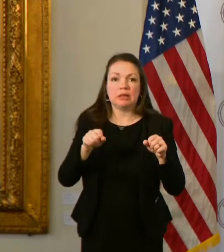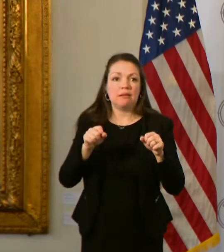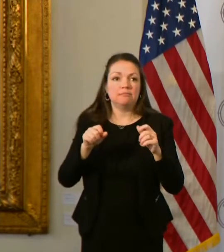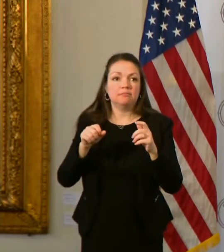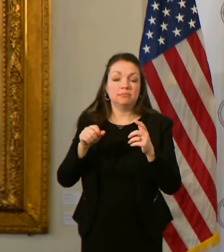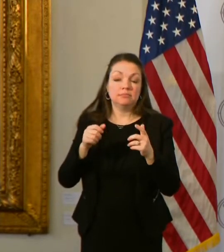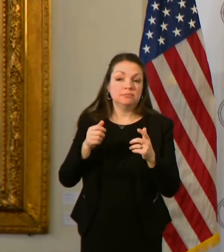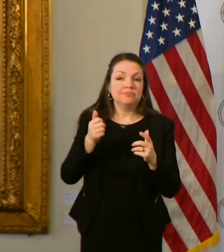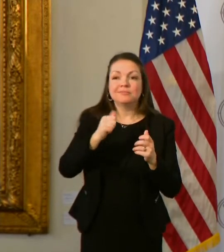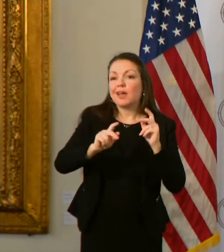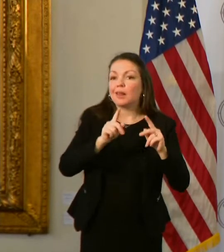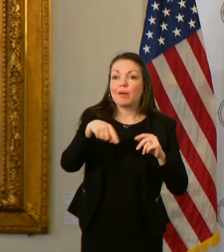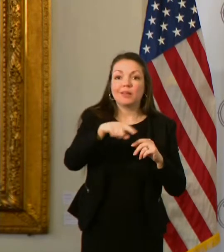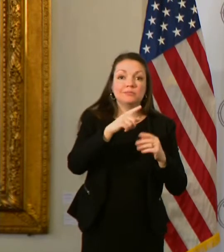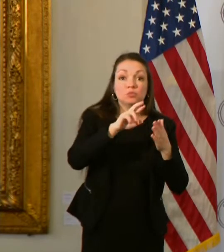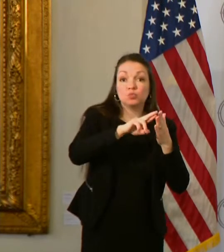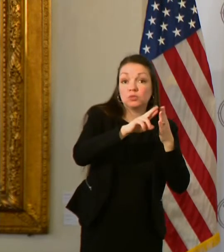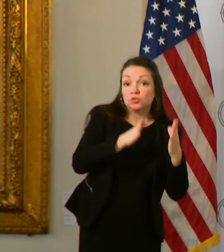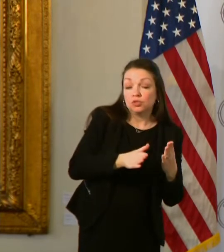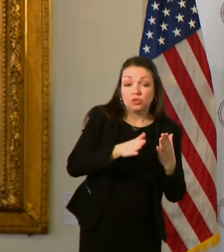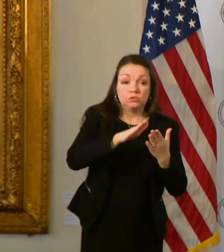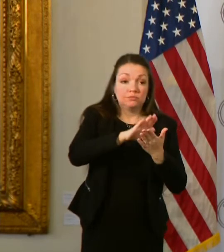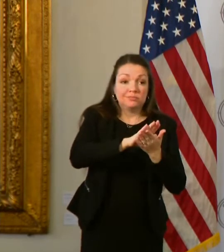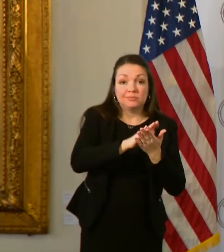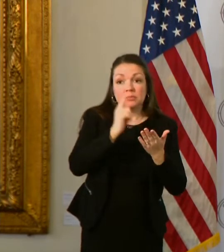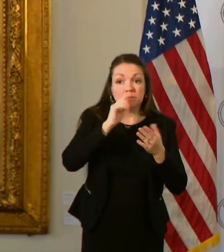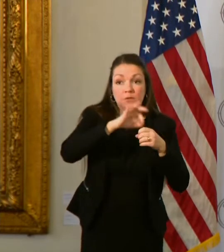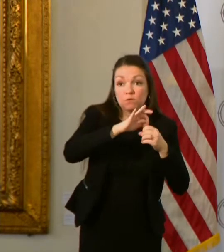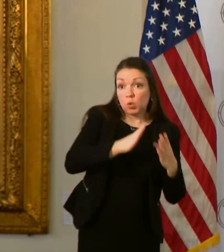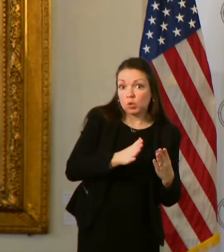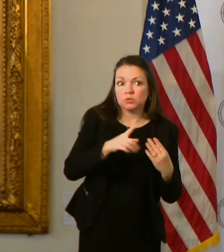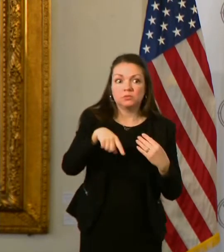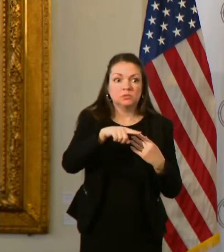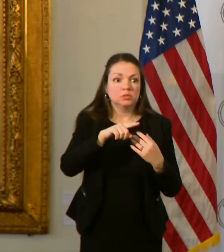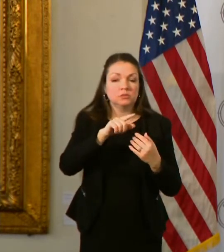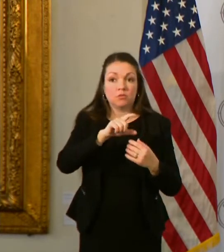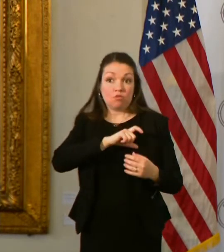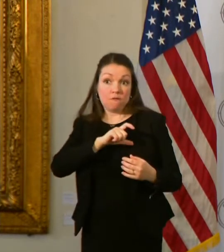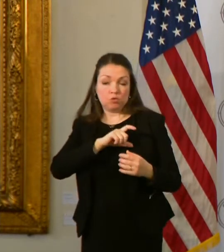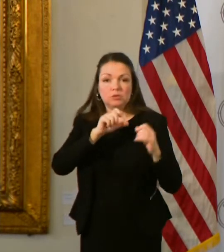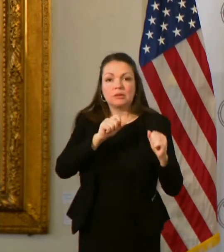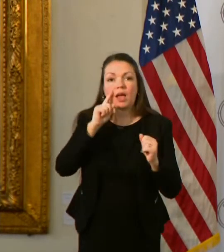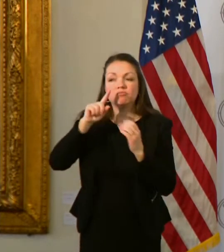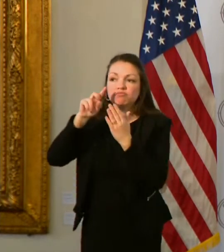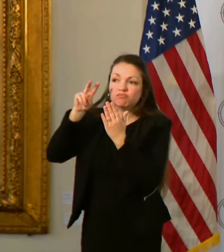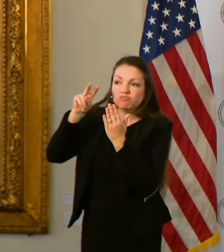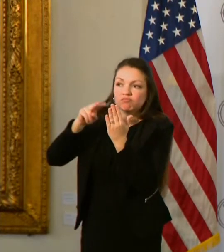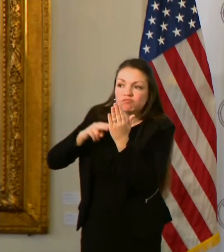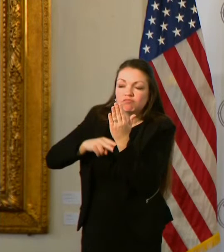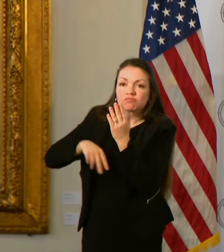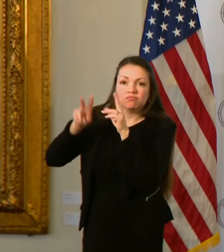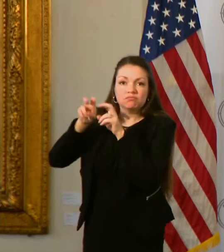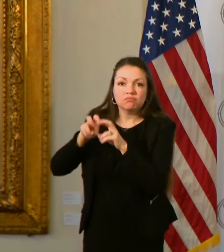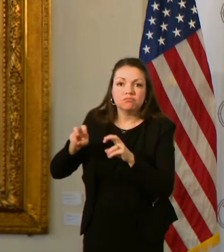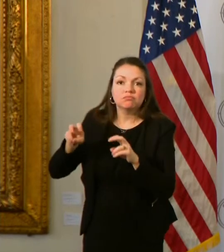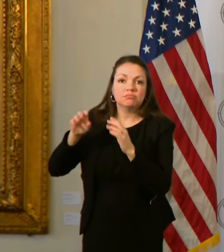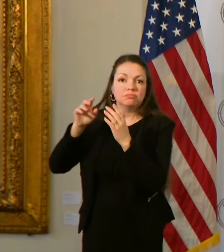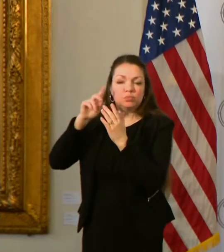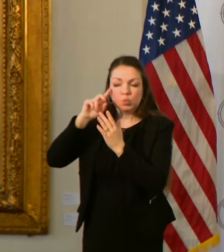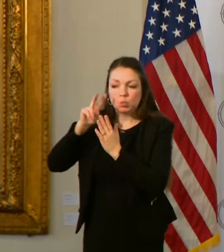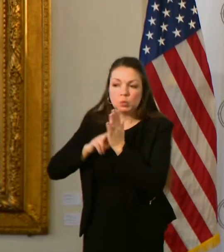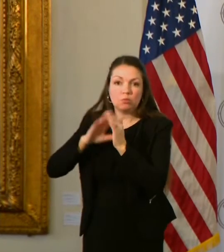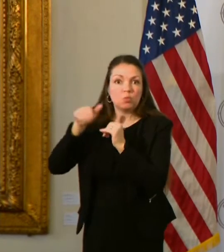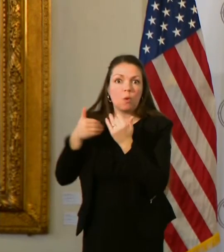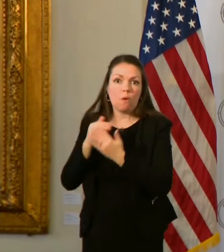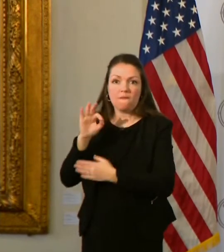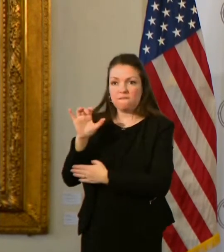constituent, academic, researcher, law enforcement, to look at every single piece of felony case level data